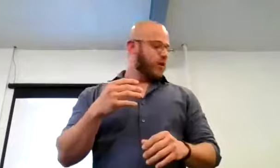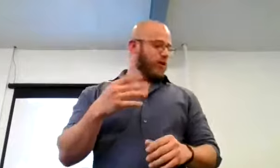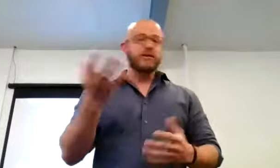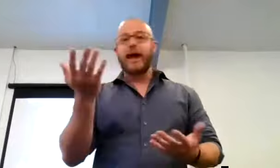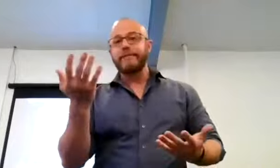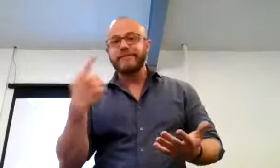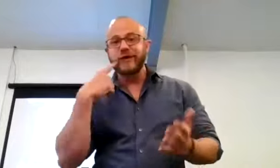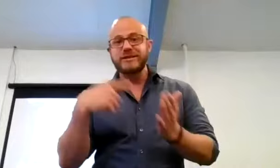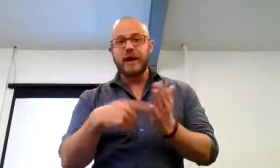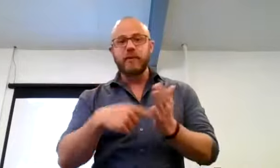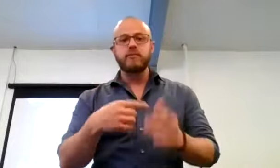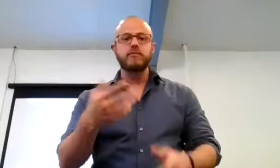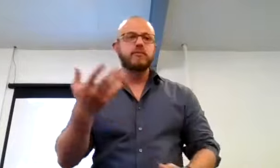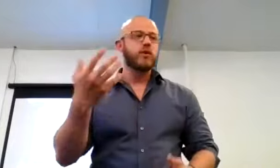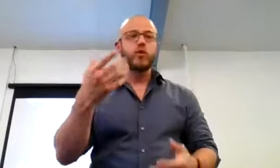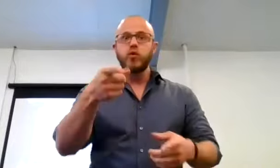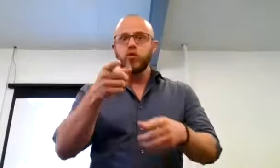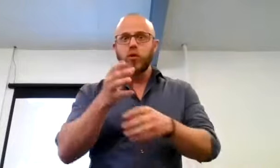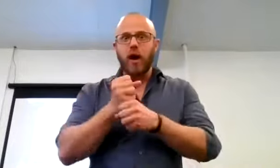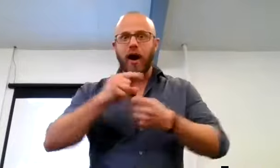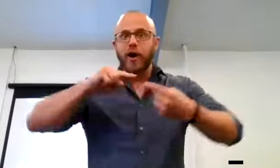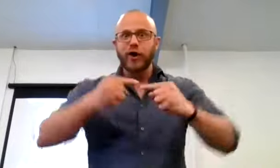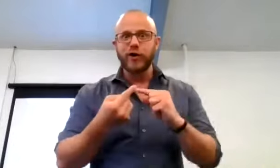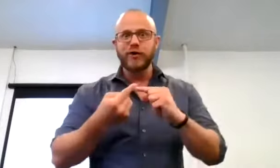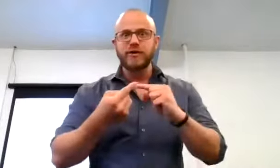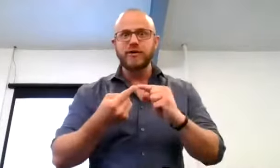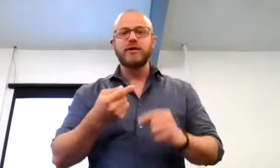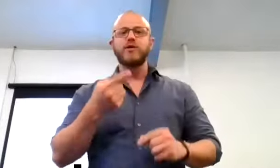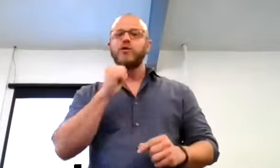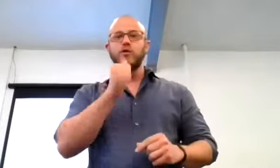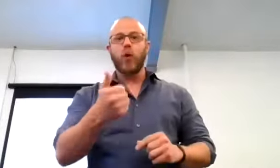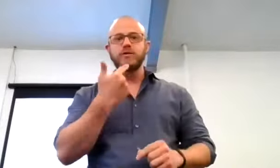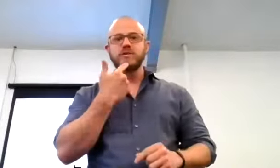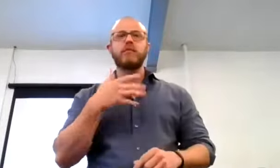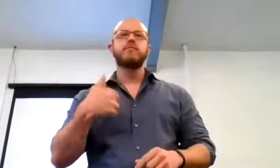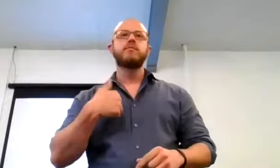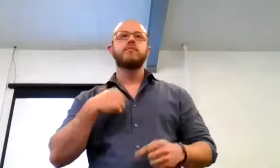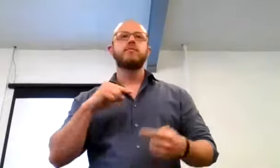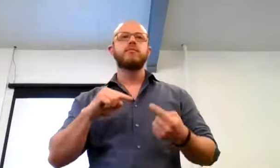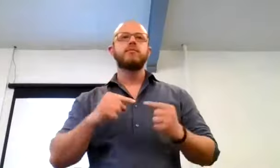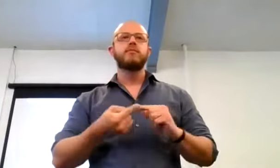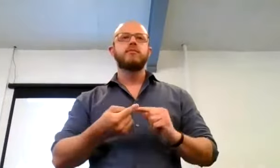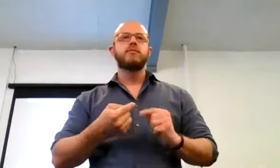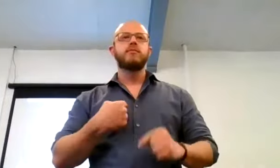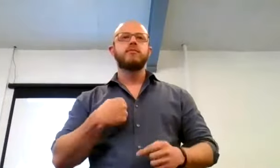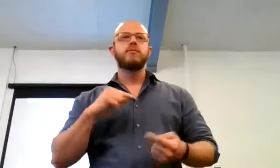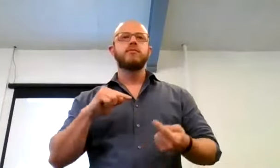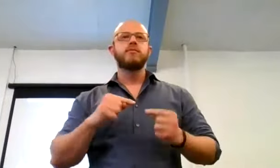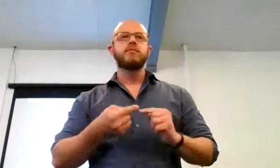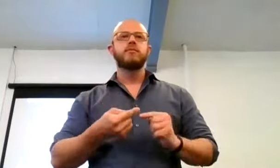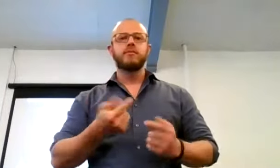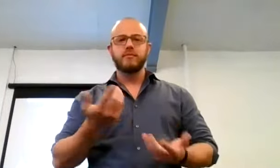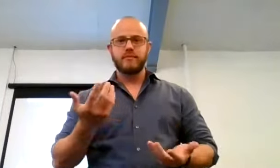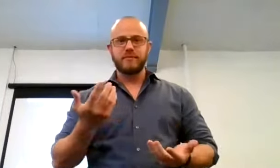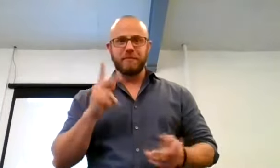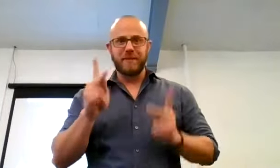it. So like for an example, if you get hurt, you don't say, oh, I'm in pain, I hurt myself.